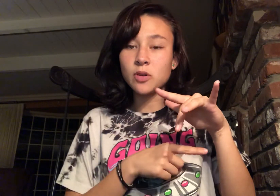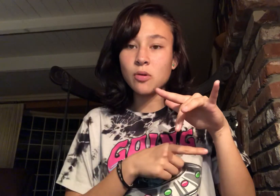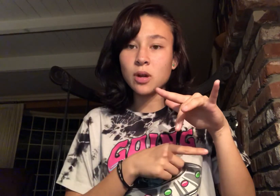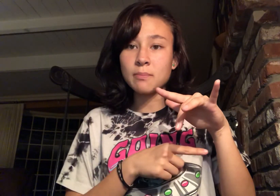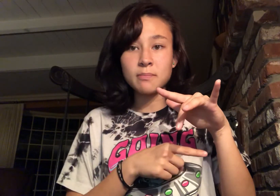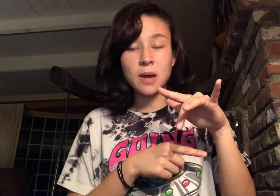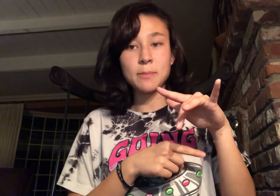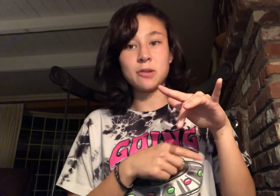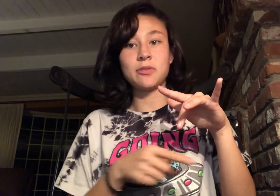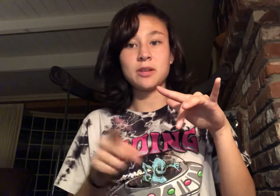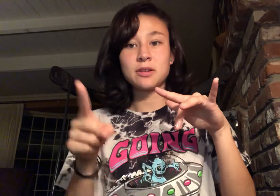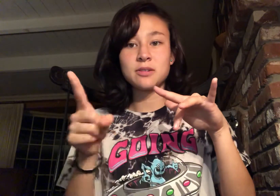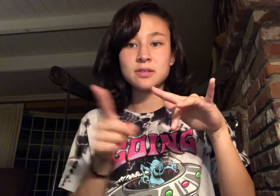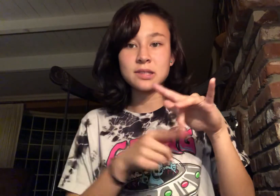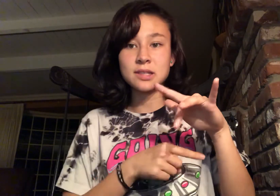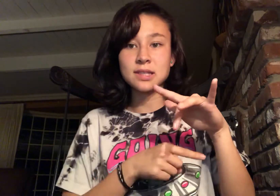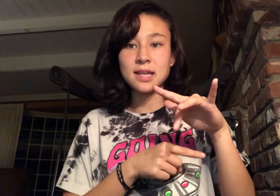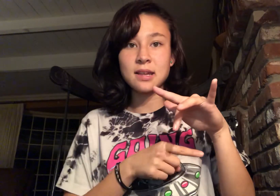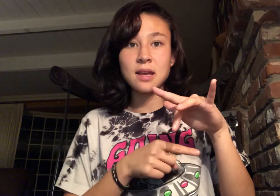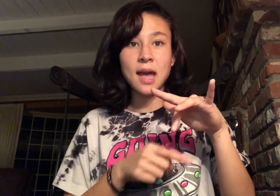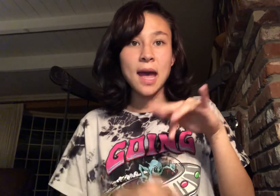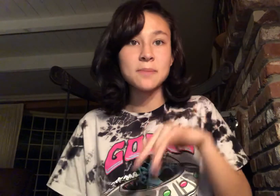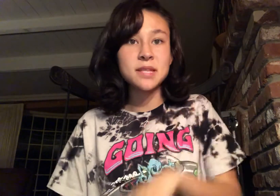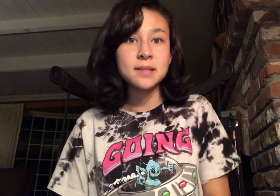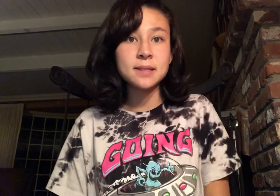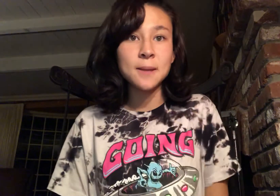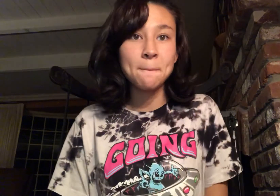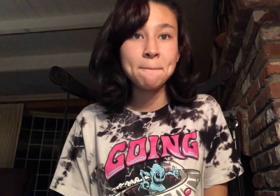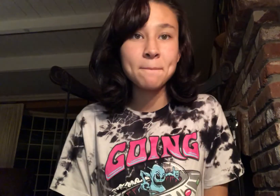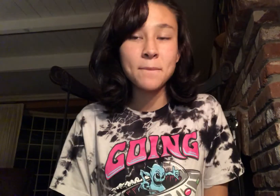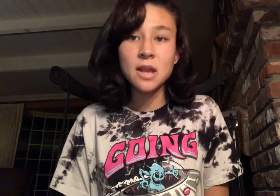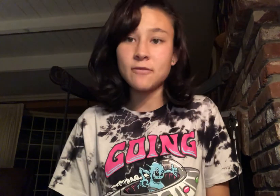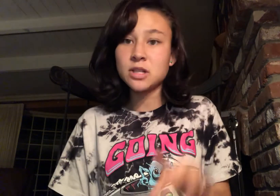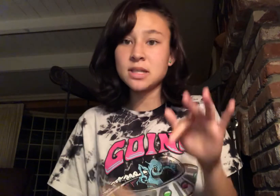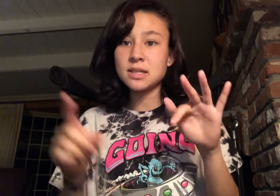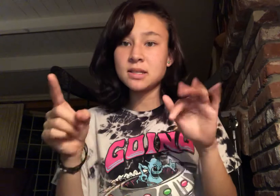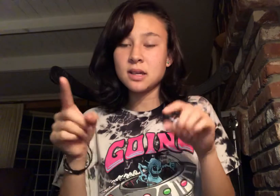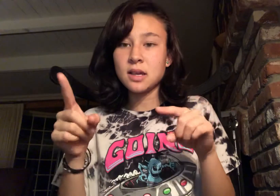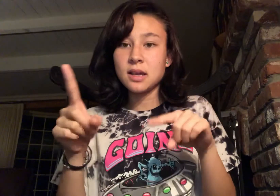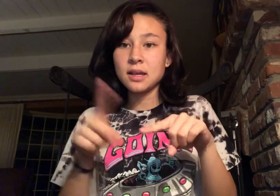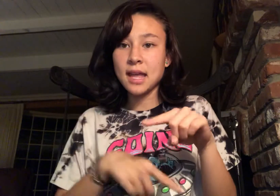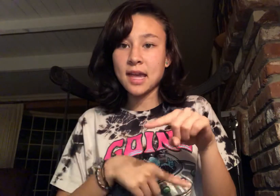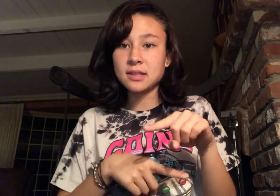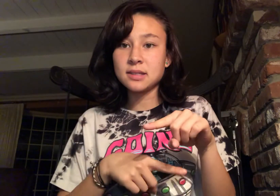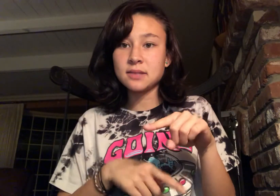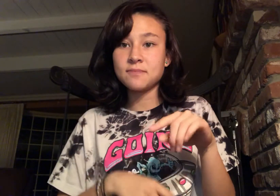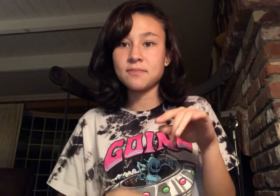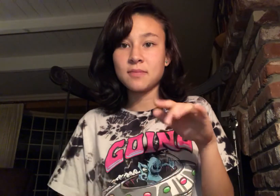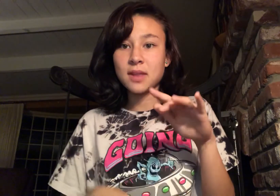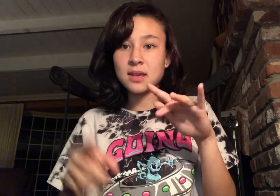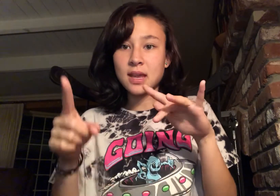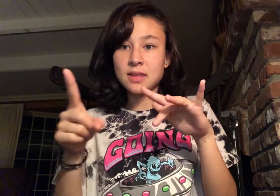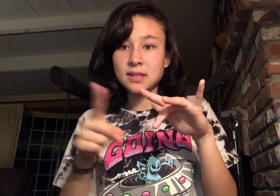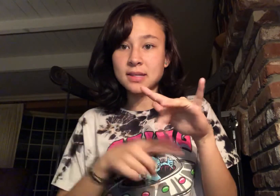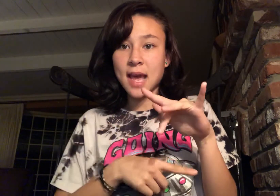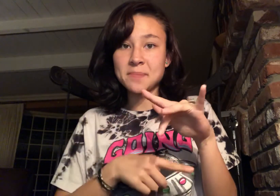your middle finger. So this is absent versus can't. And this is